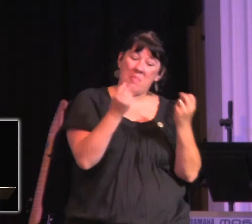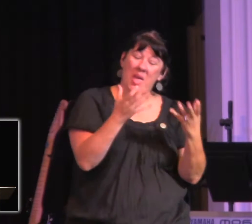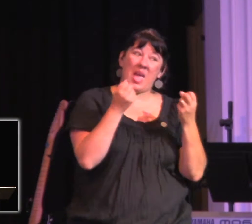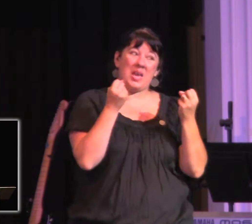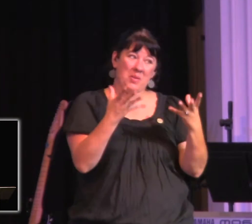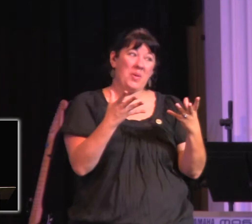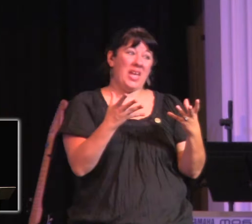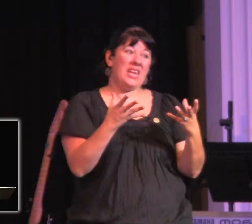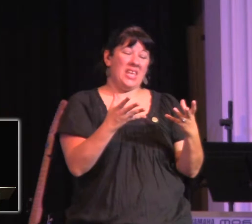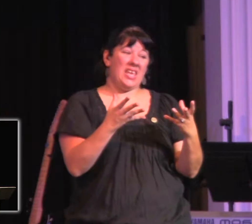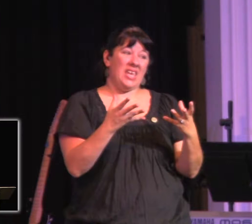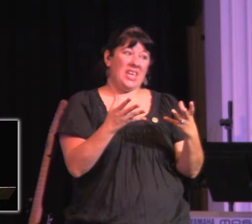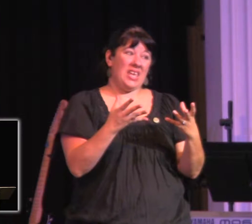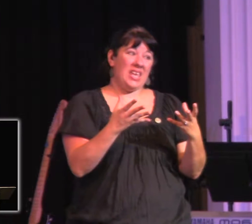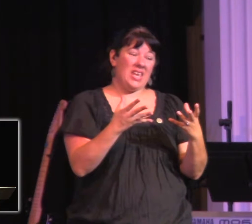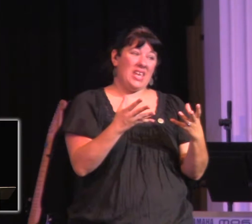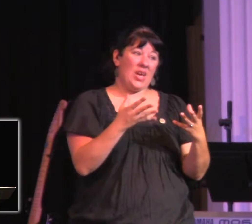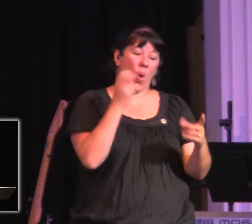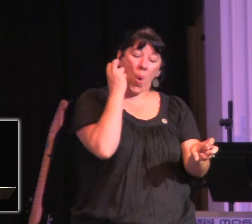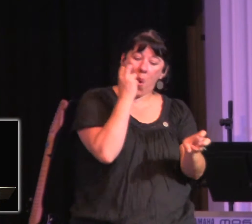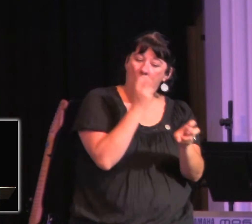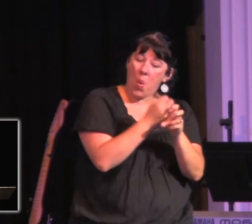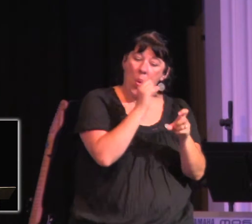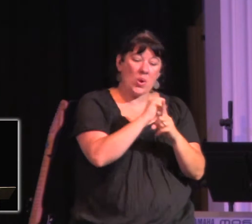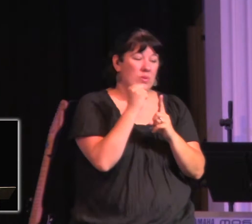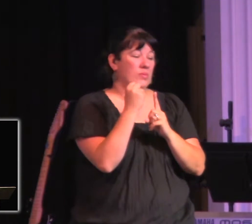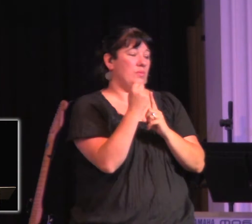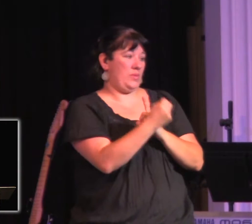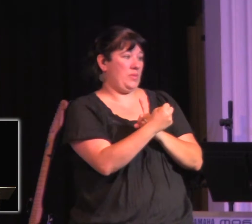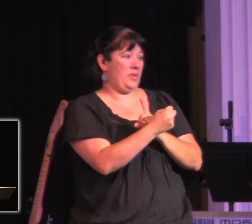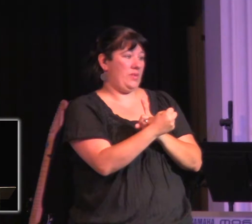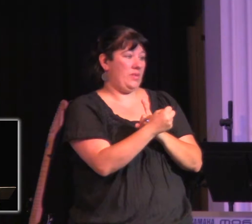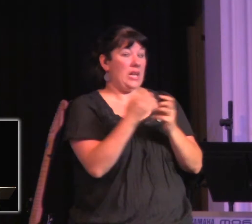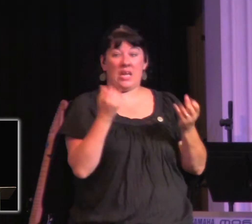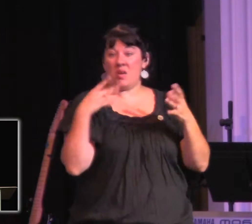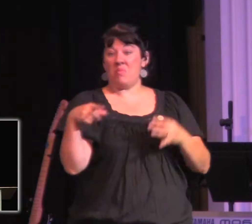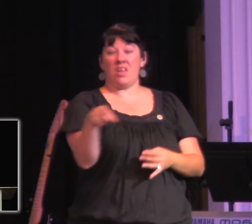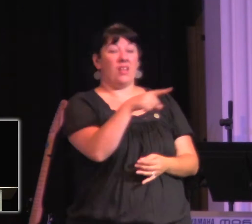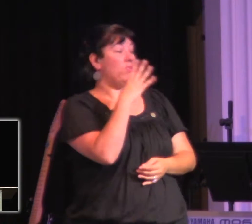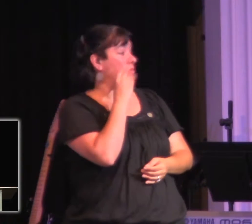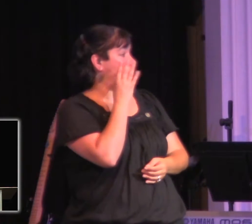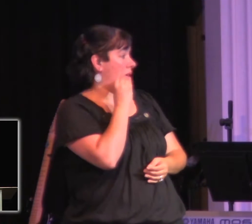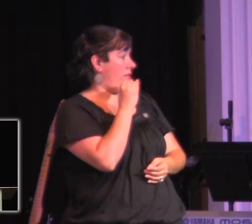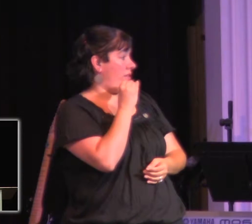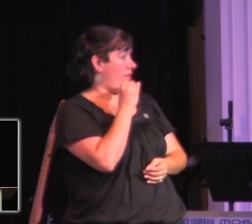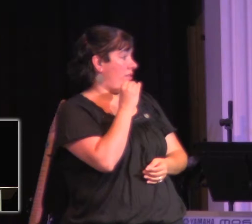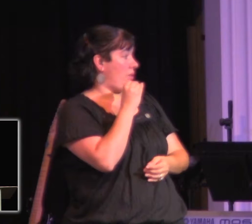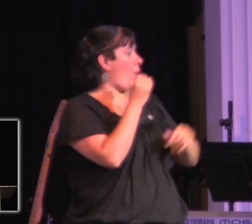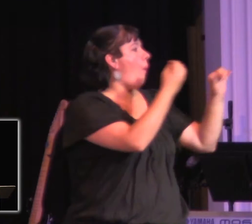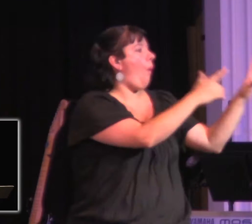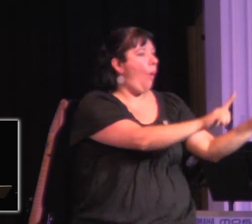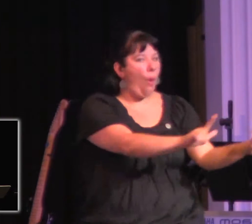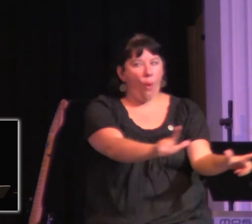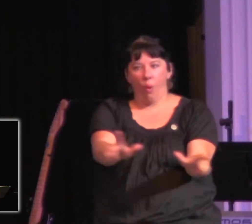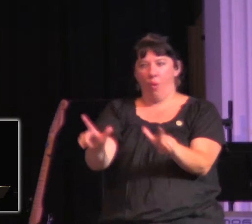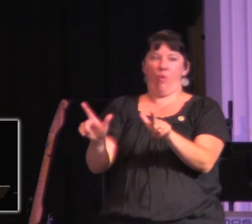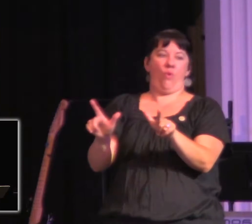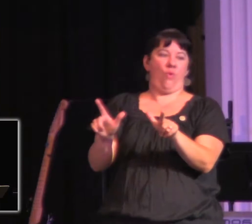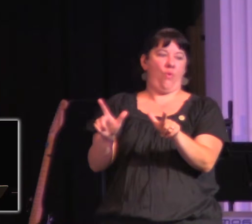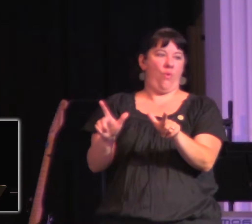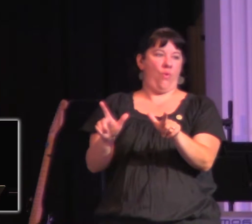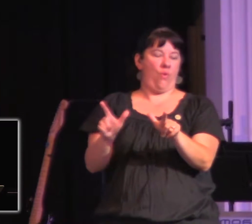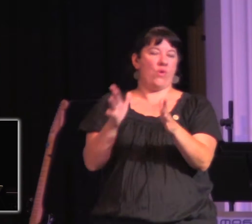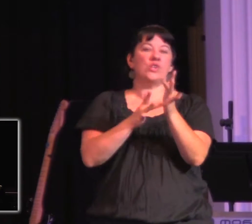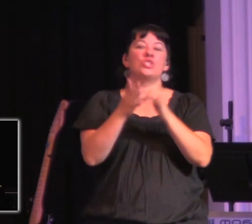something sorrowful? The reality is, everybody in this room. Jesus said, in this life, you are